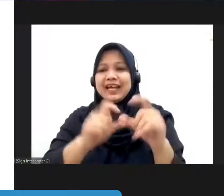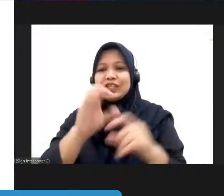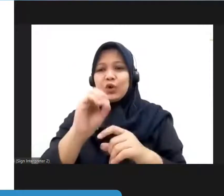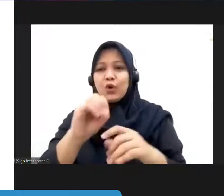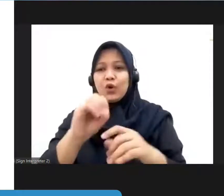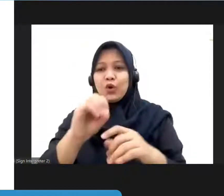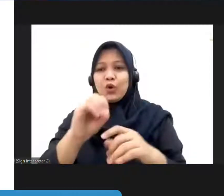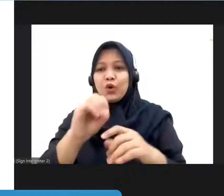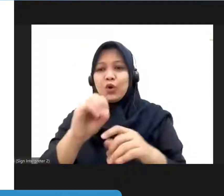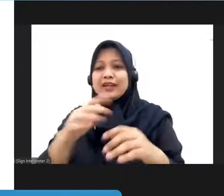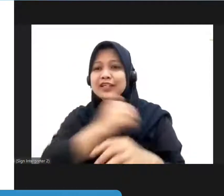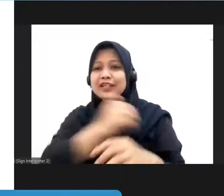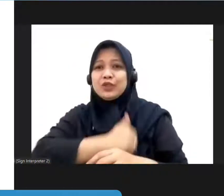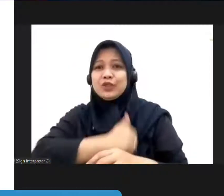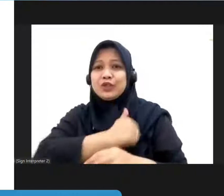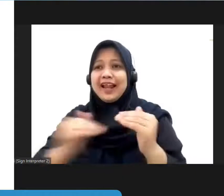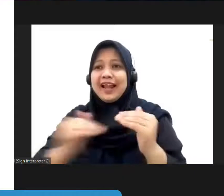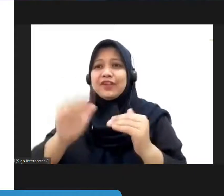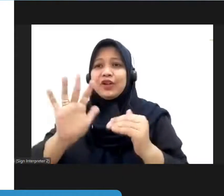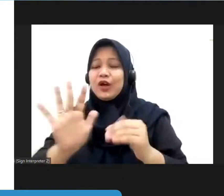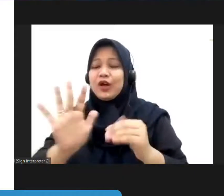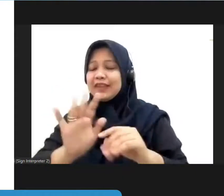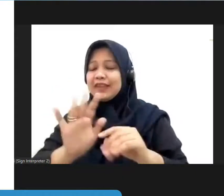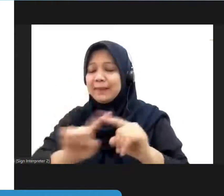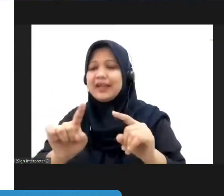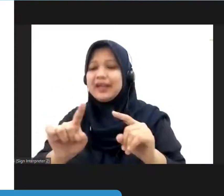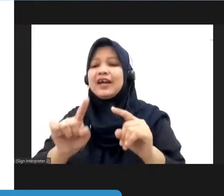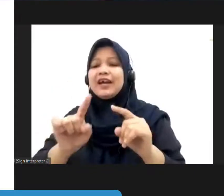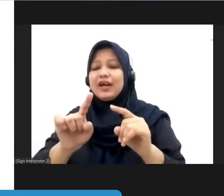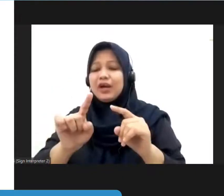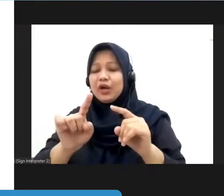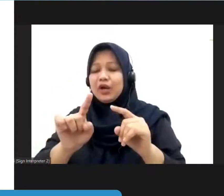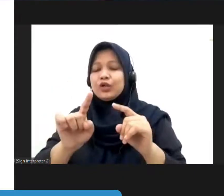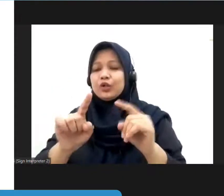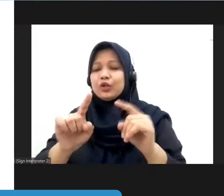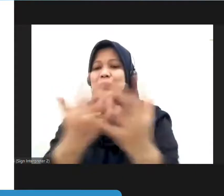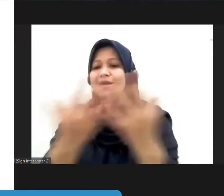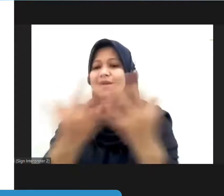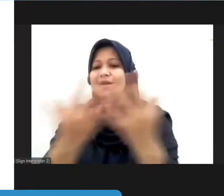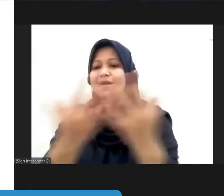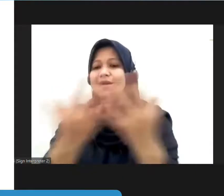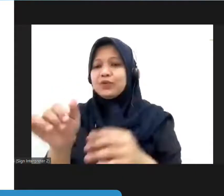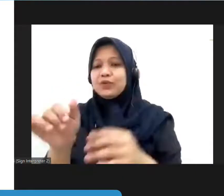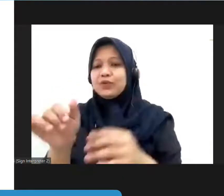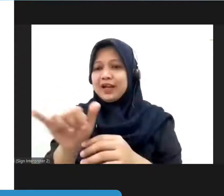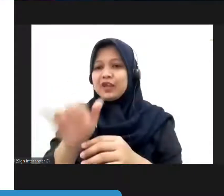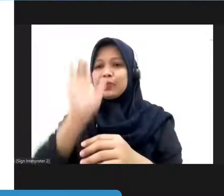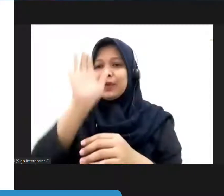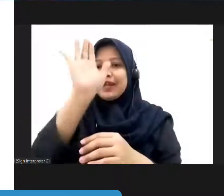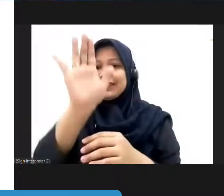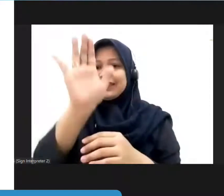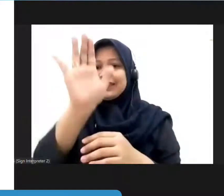then we need also science to improve the preparedness. That's from my side. Yeah.